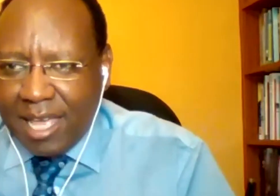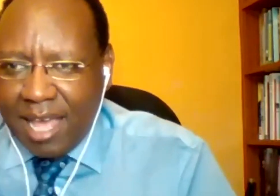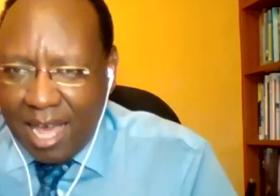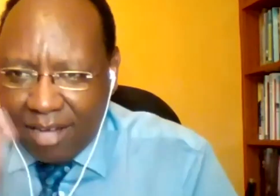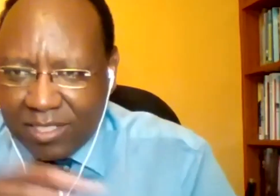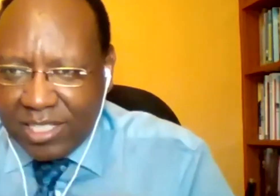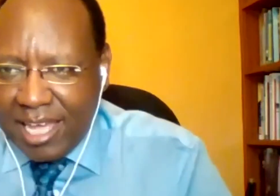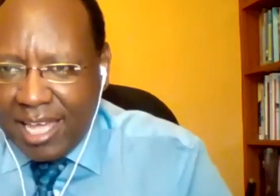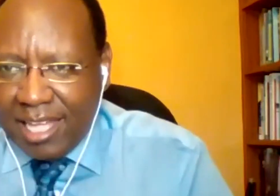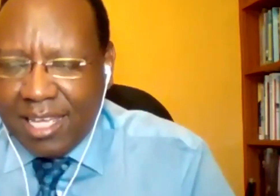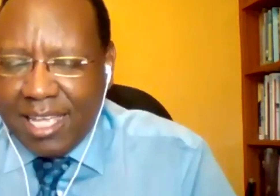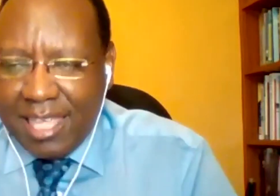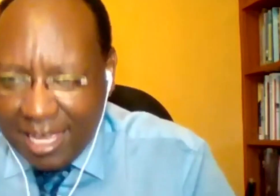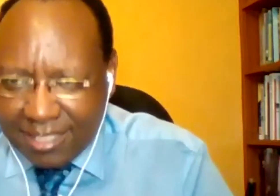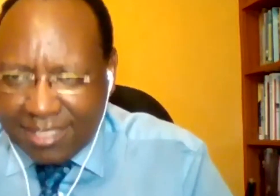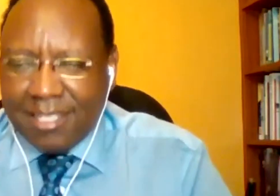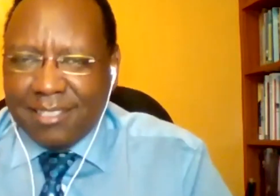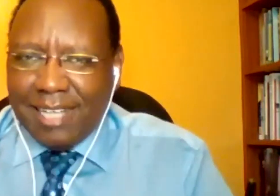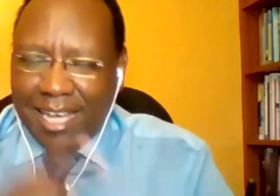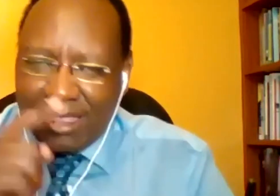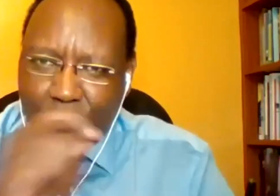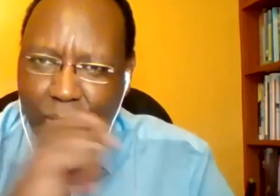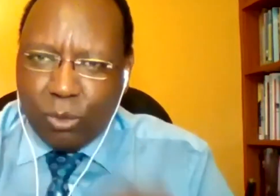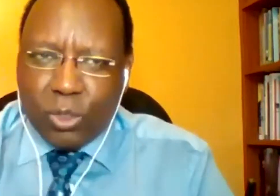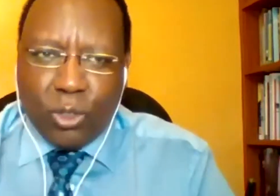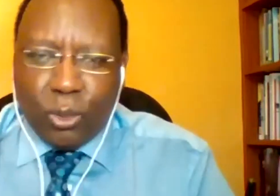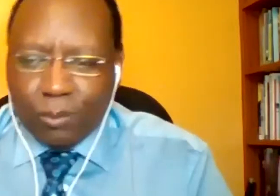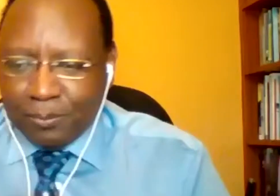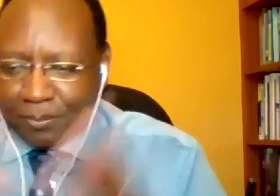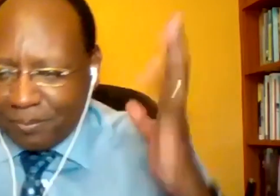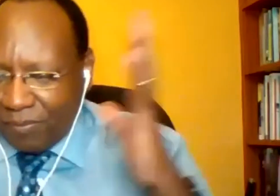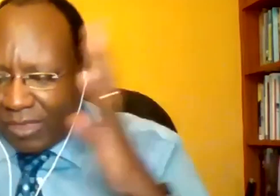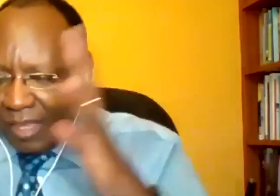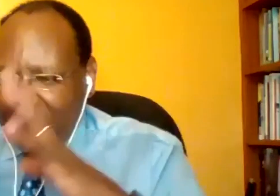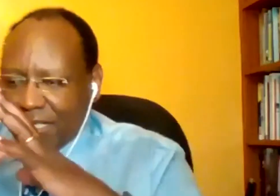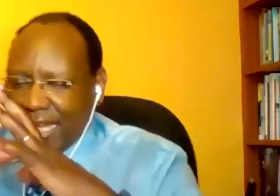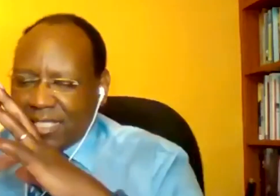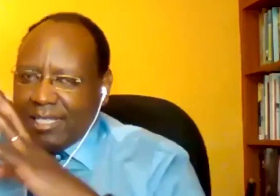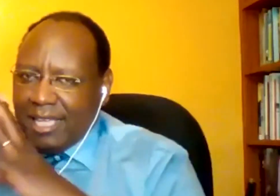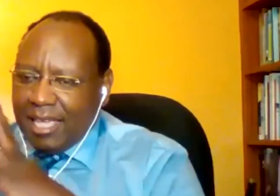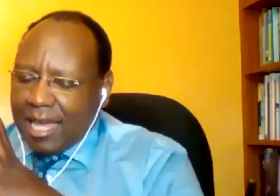service provider, running my ventures, including